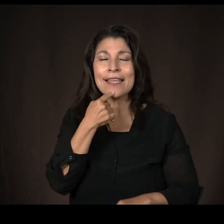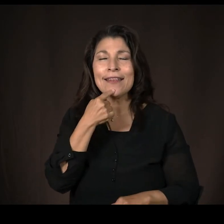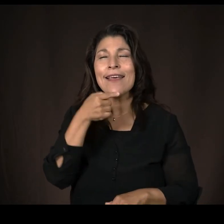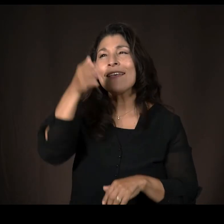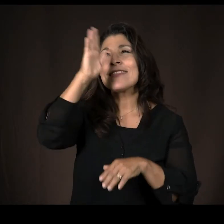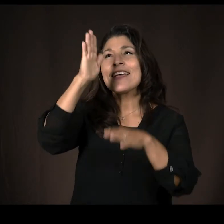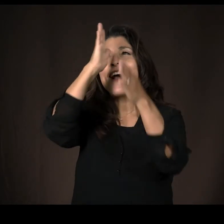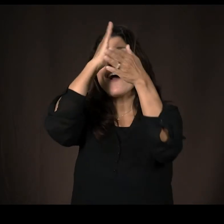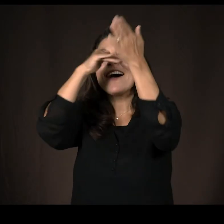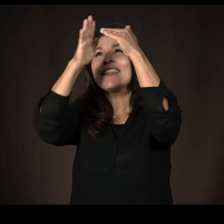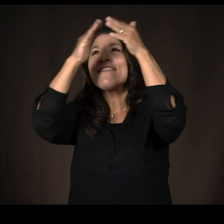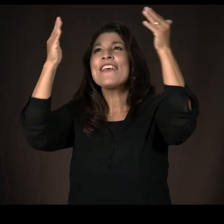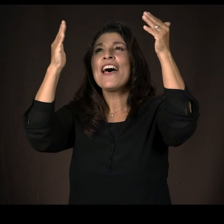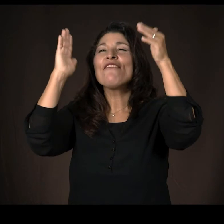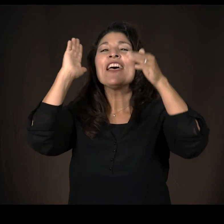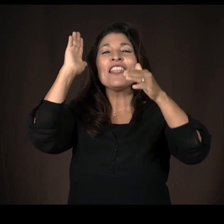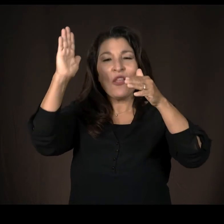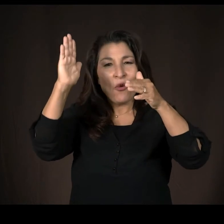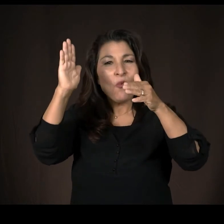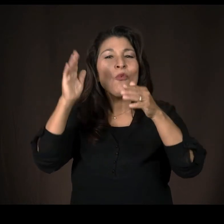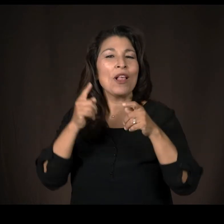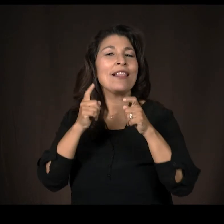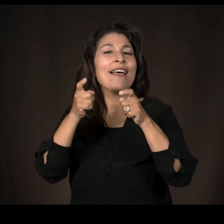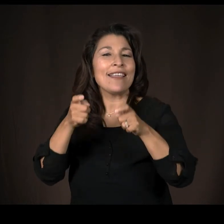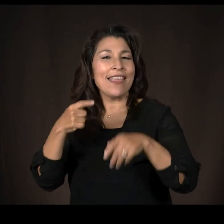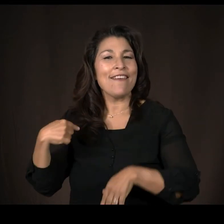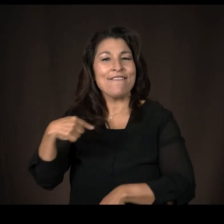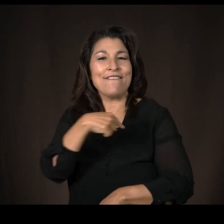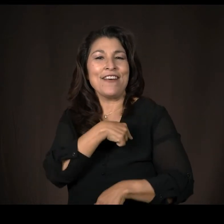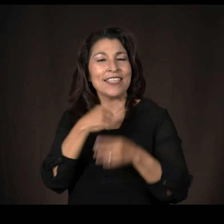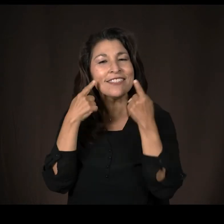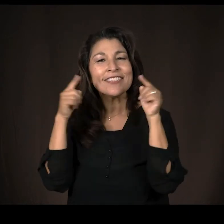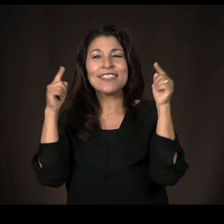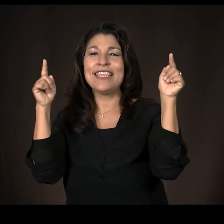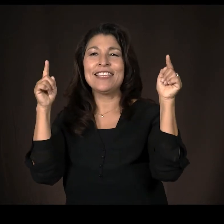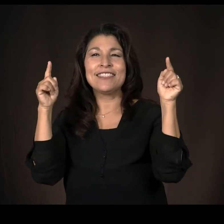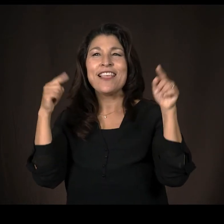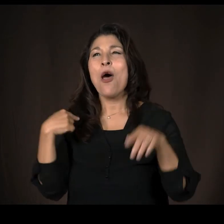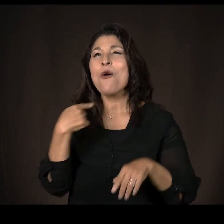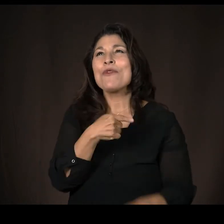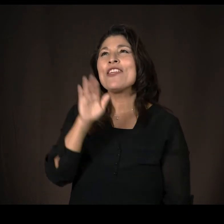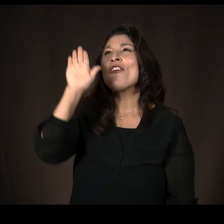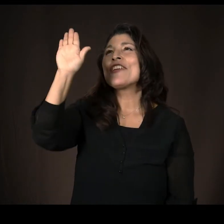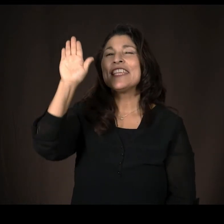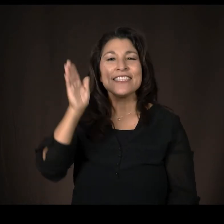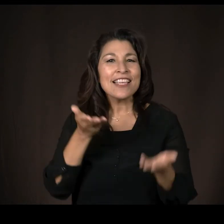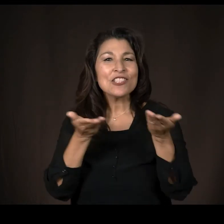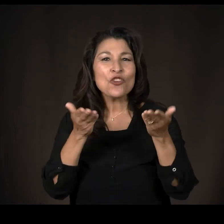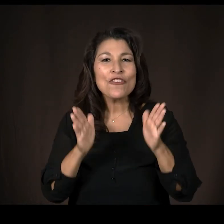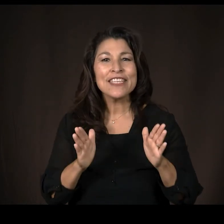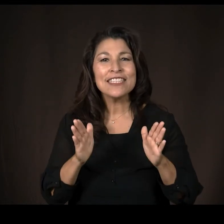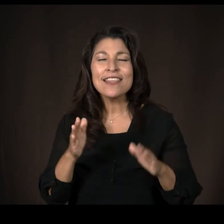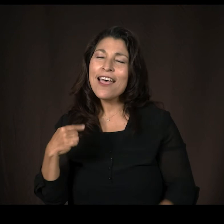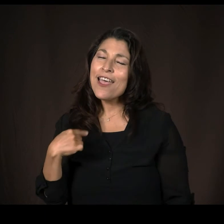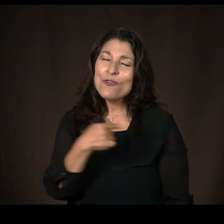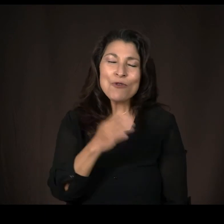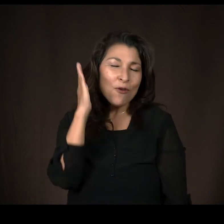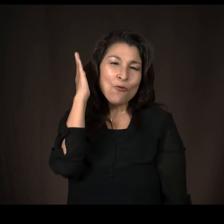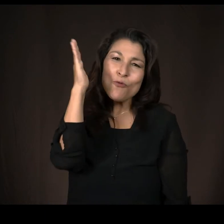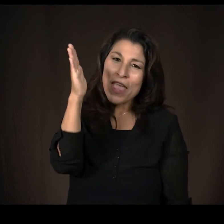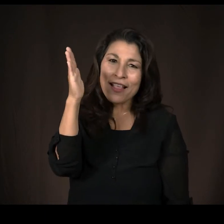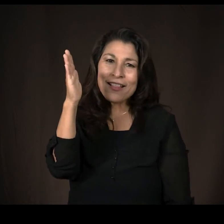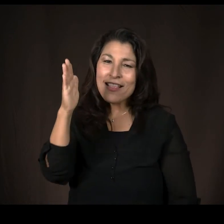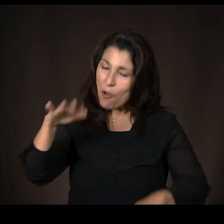success. The God of heaven will give us success. We're his servants, and we